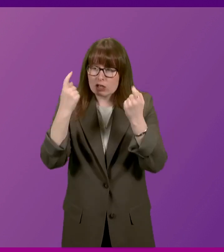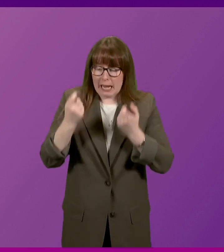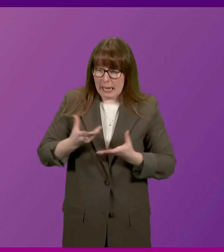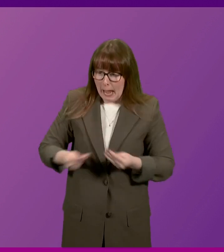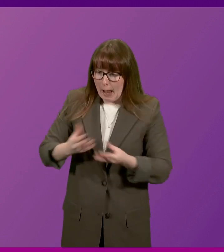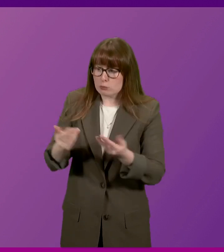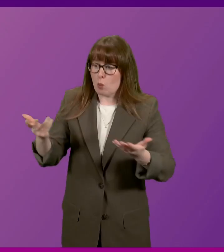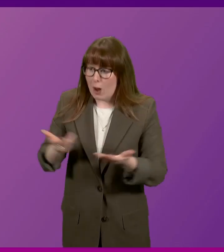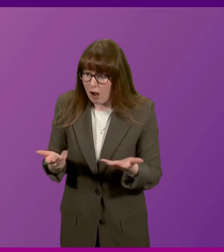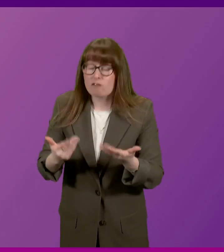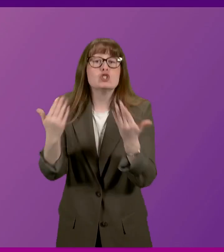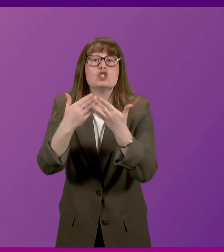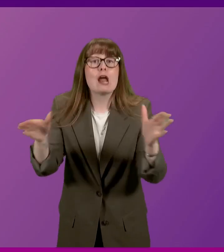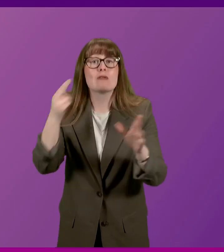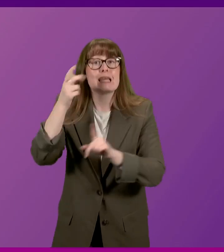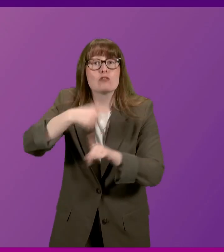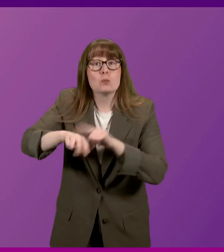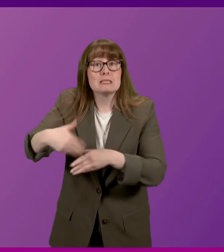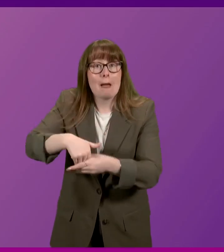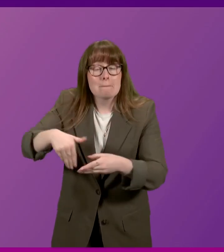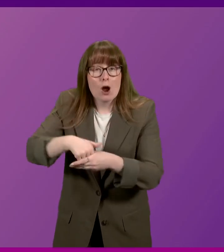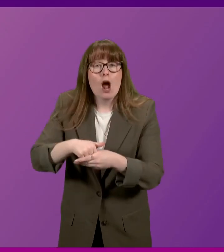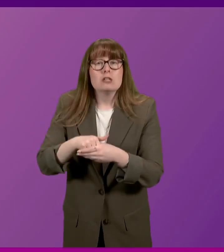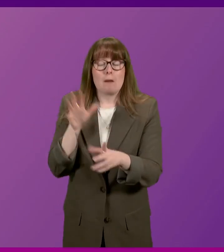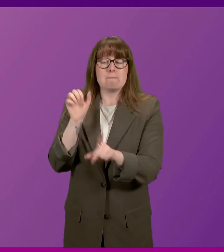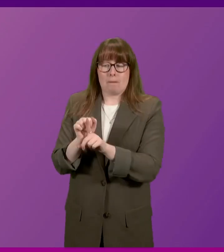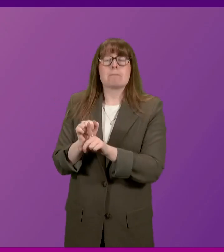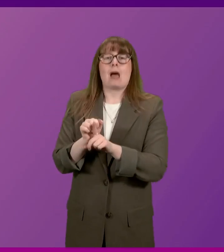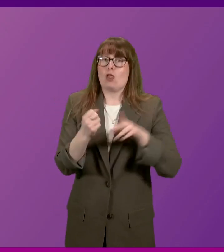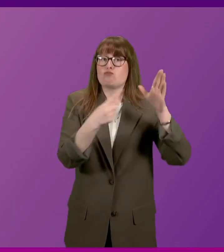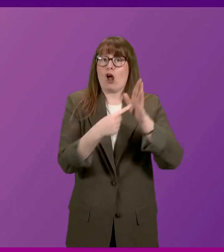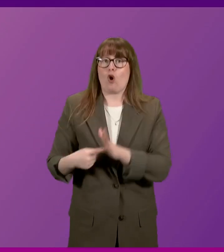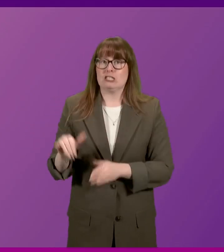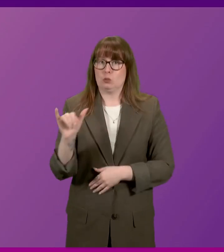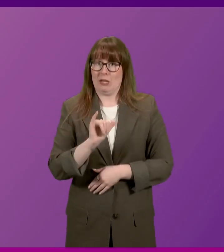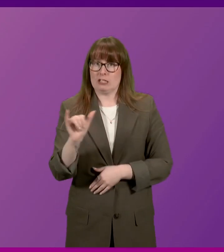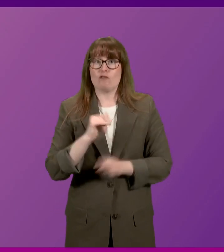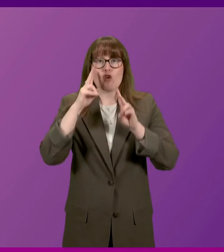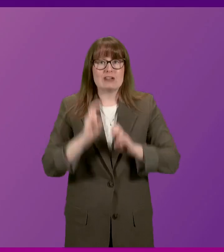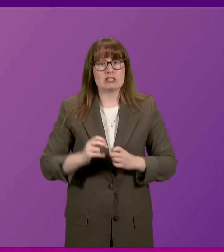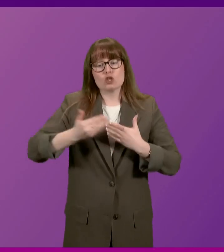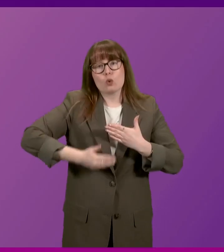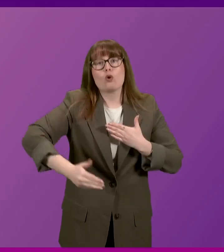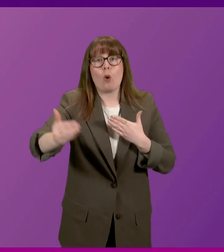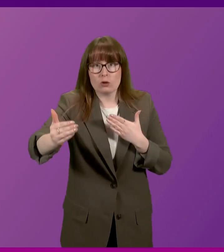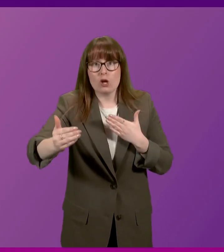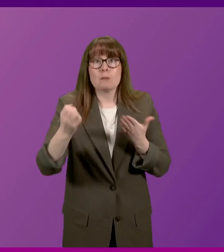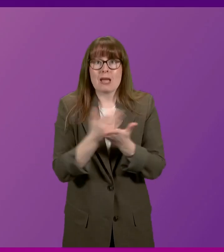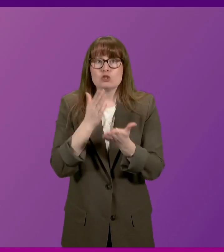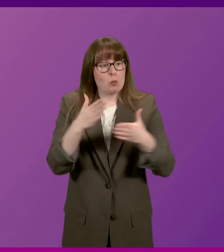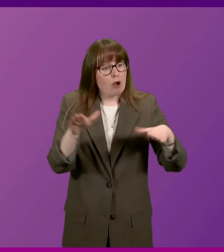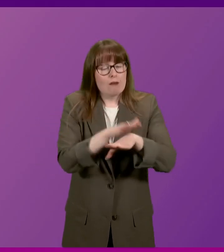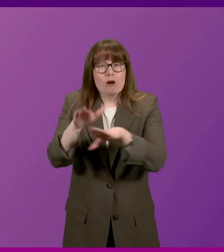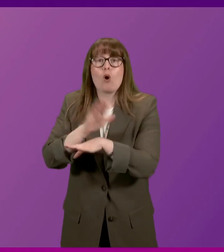are for us in the deaf community, and identifying what the sort of priorities are for research going forward to cover all of those